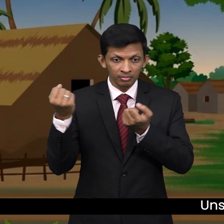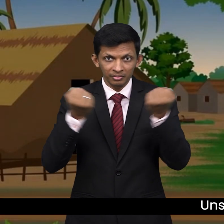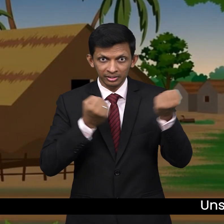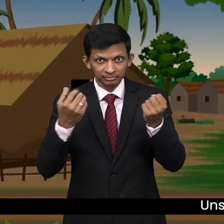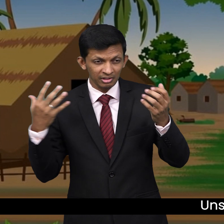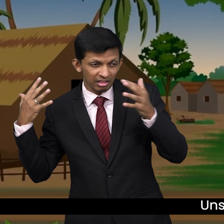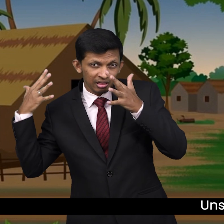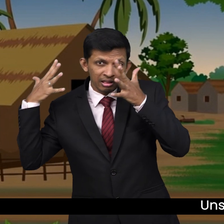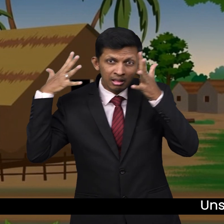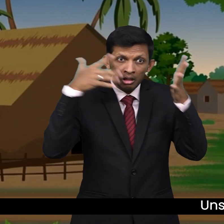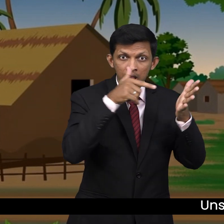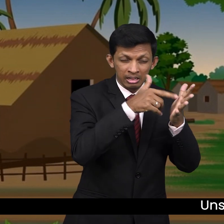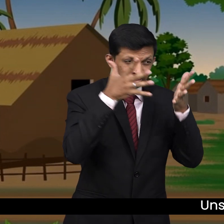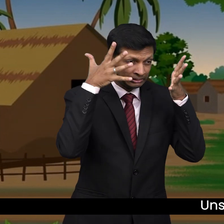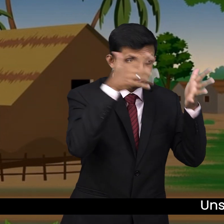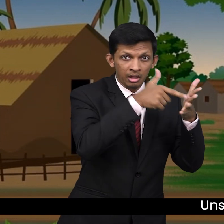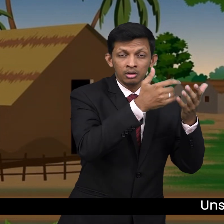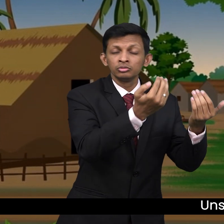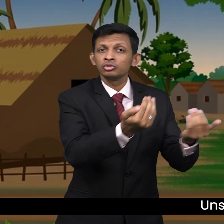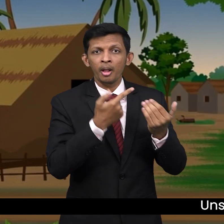unsafe way to travel.